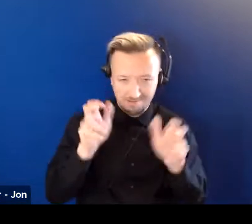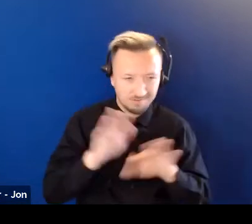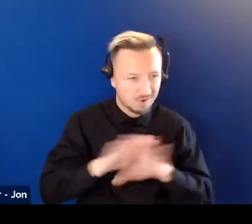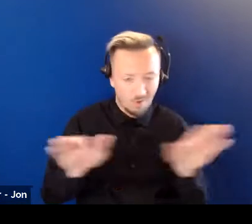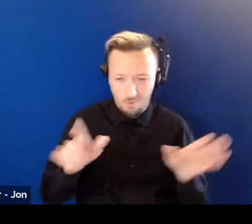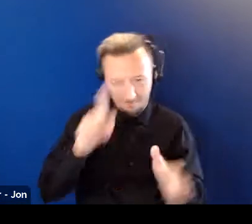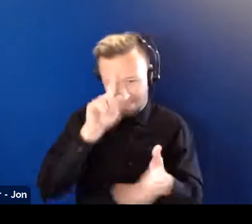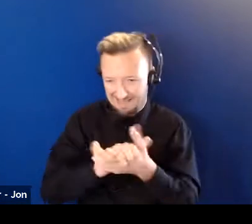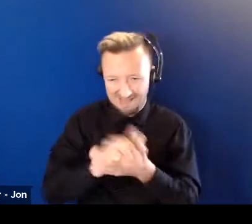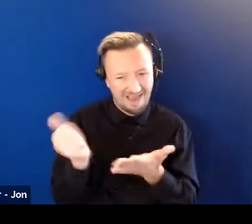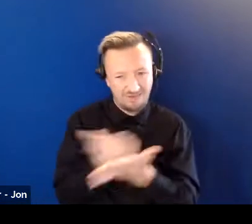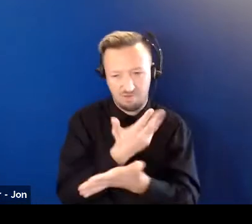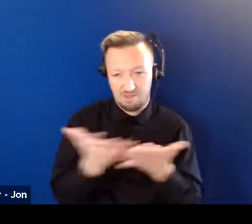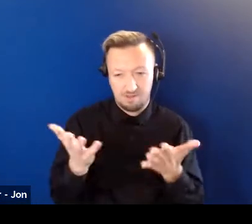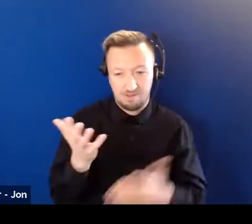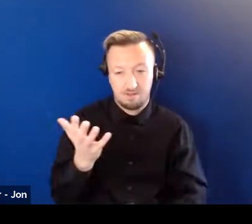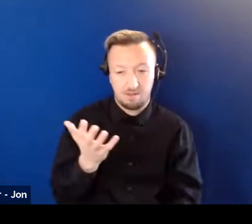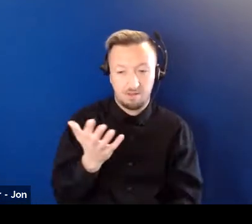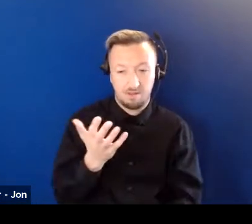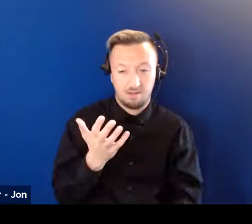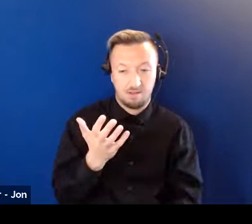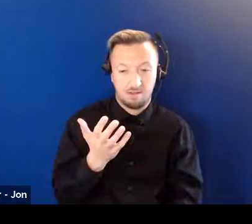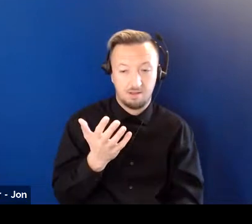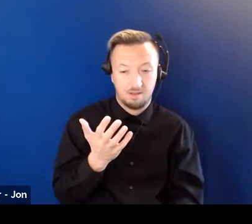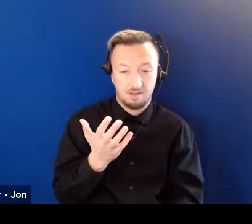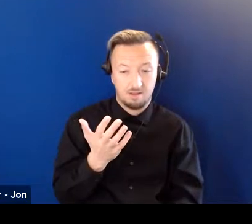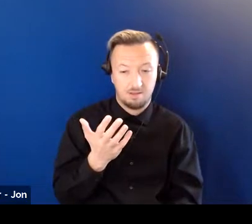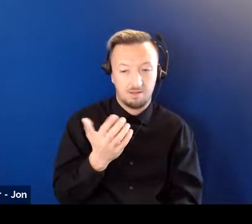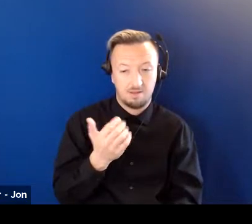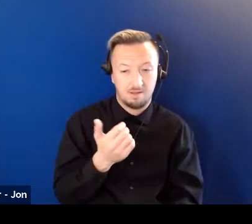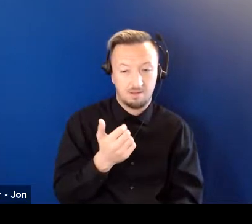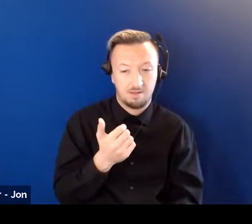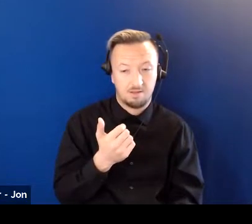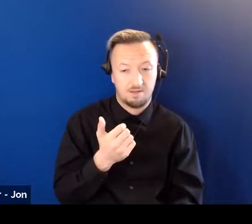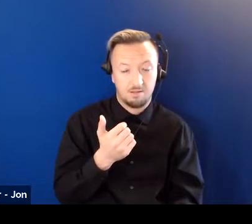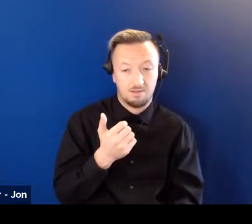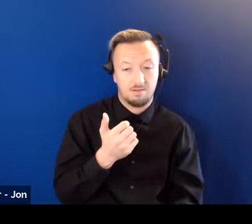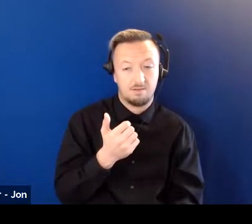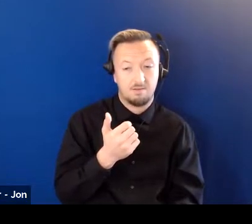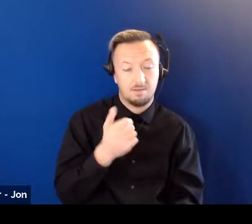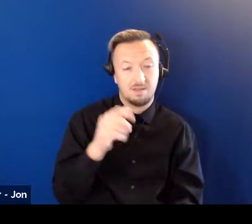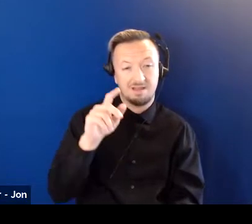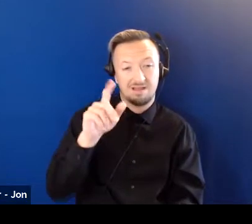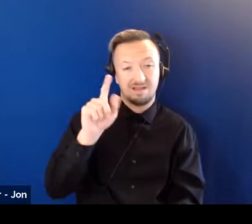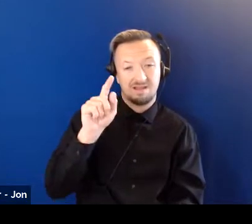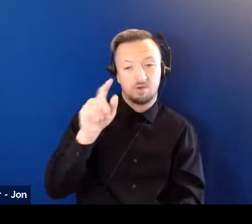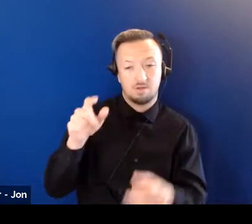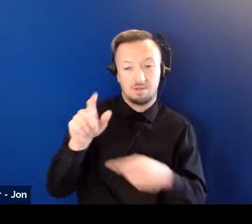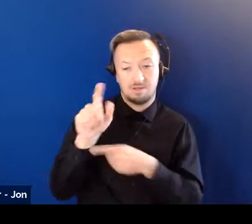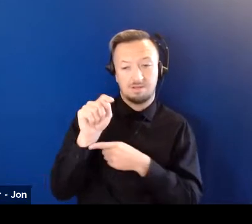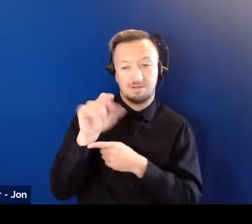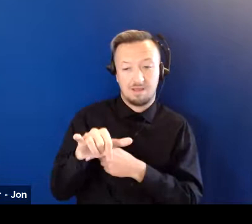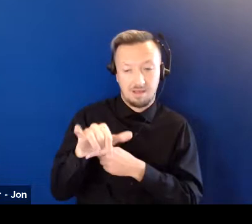Don't believe everything that you're hearing just because somebody's got a title after their name. Get together, like Ty says, with your peers